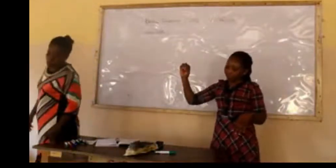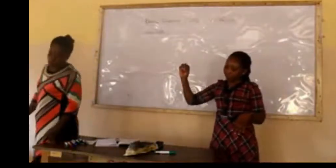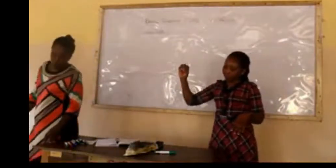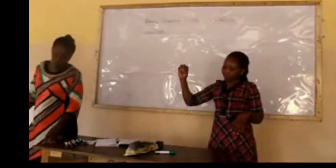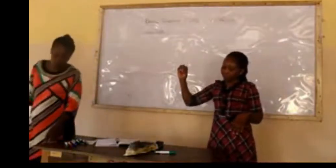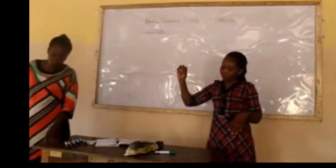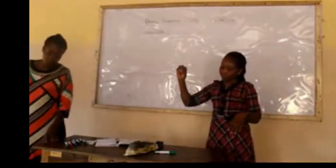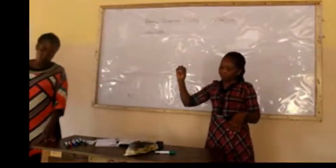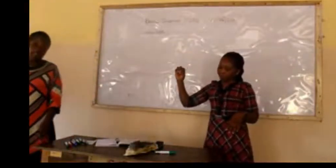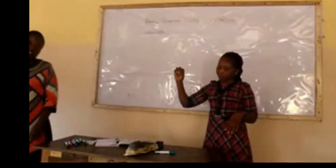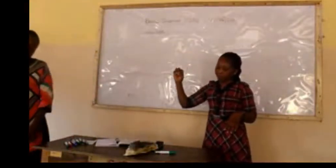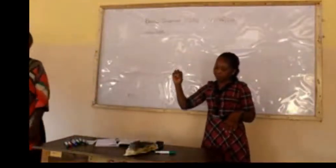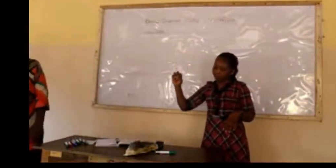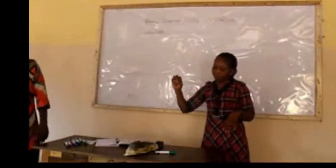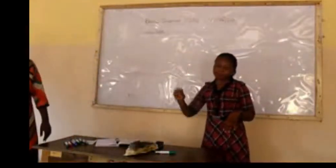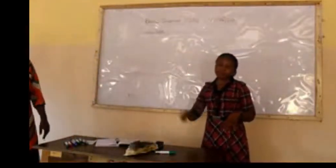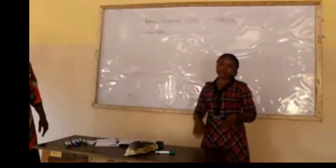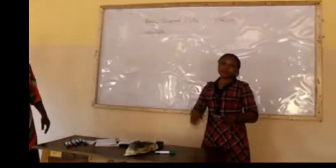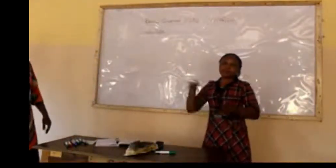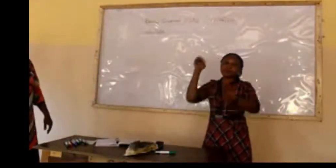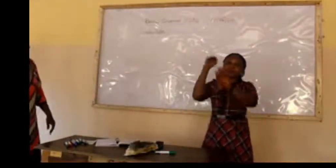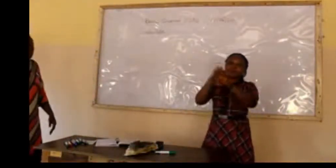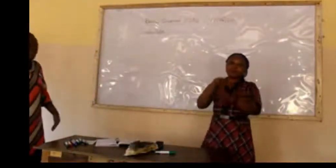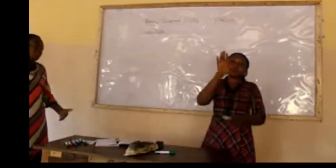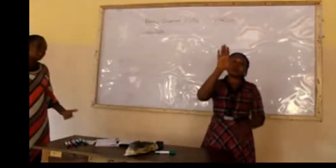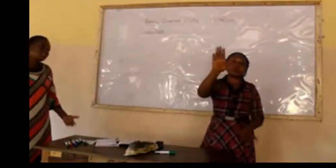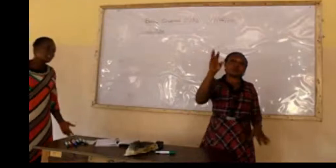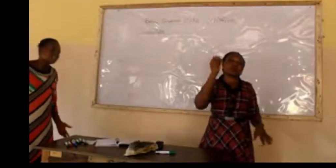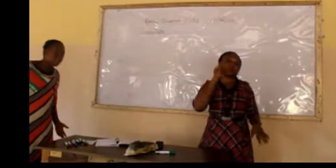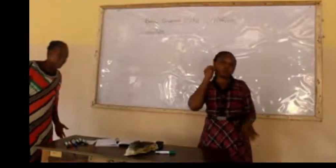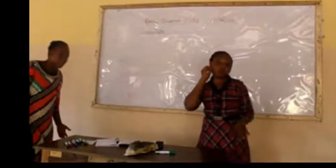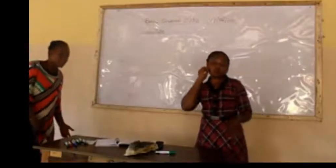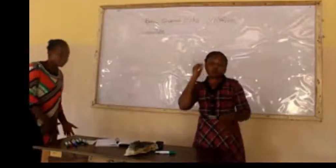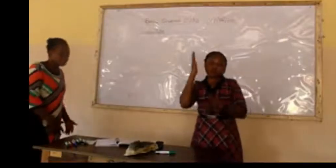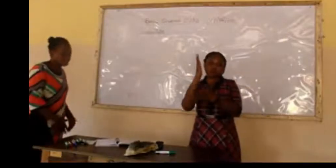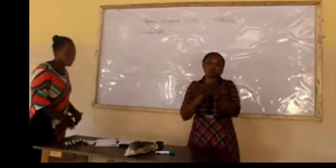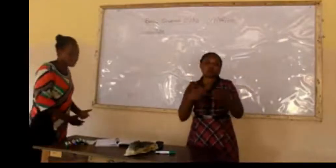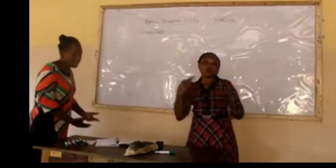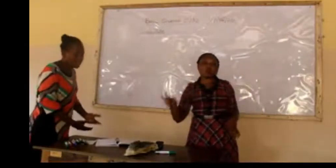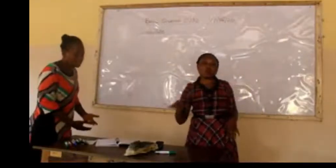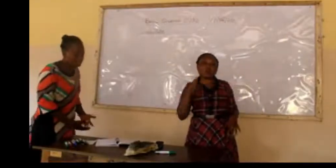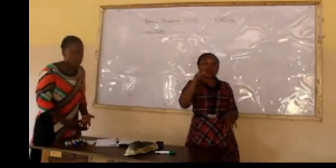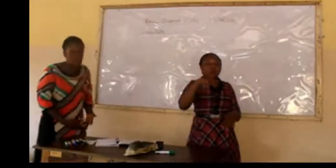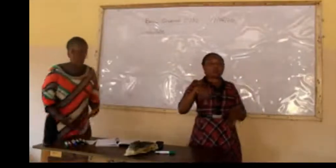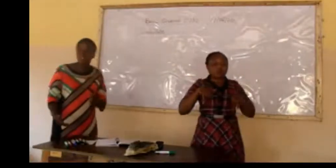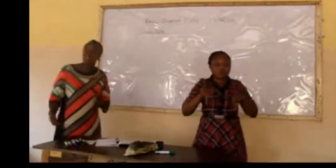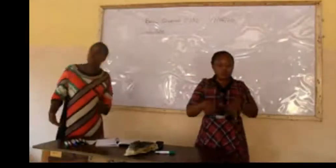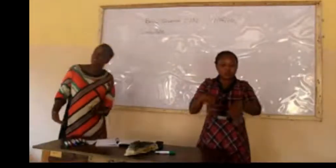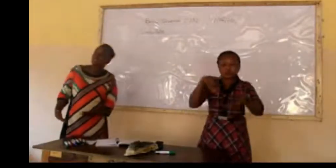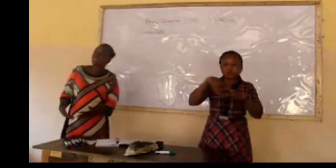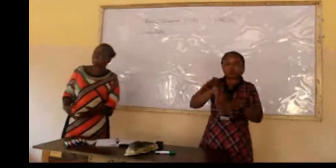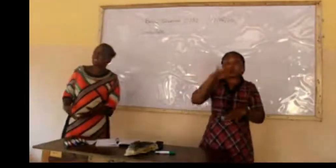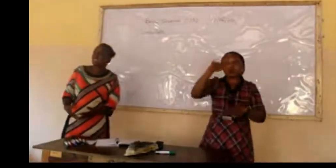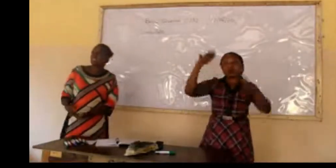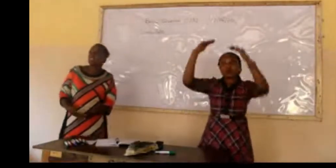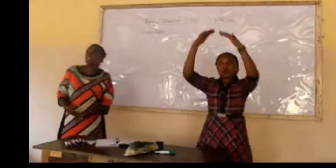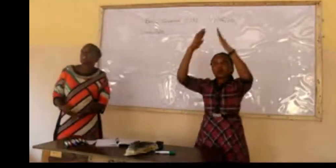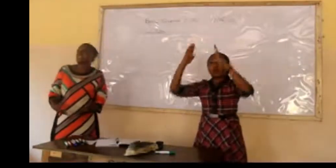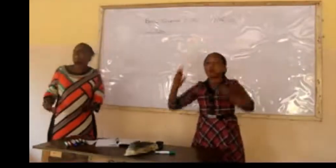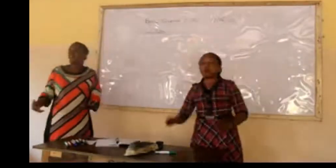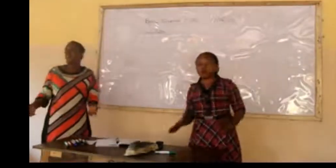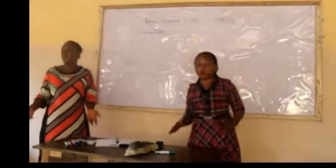your home, your father's parlor. Some of you stays there. Especially this period